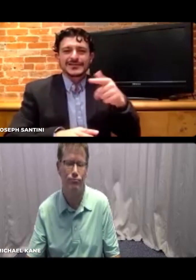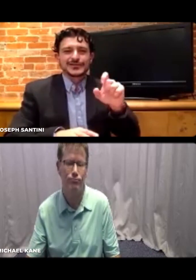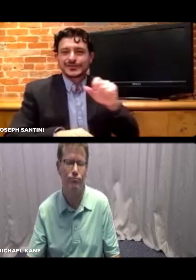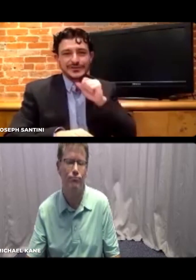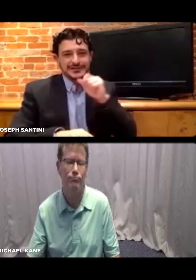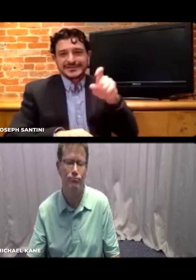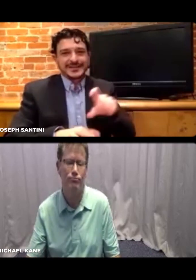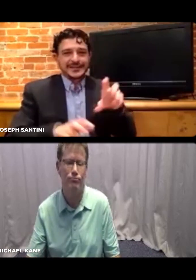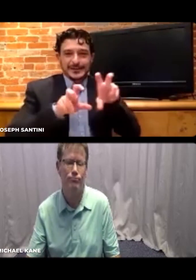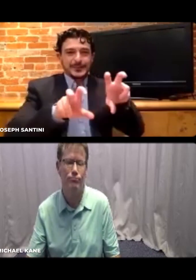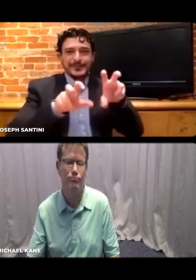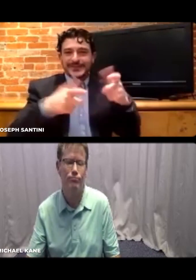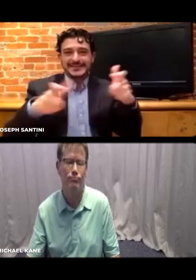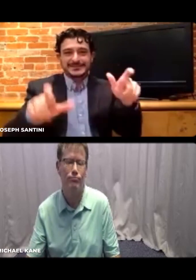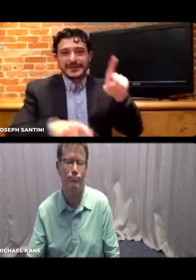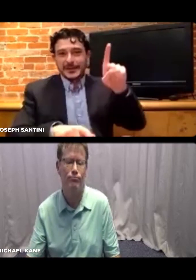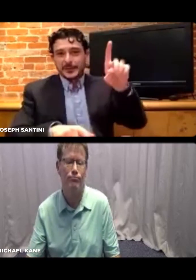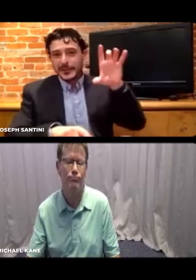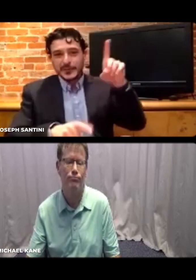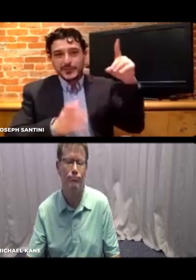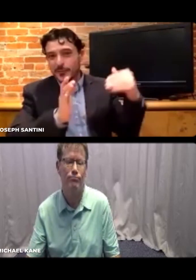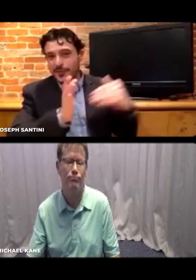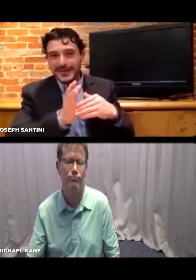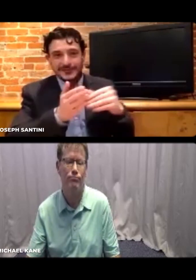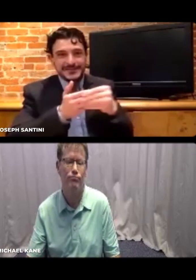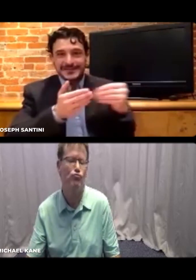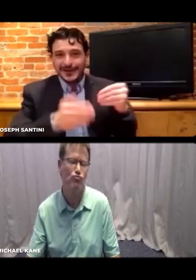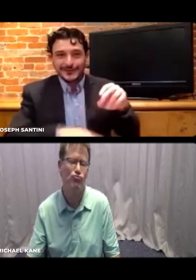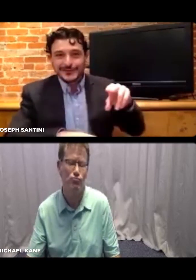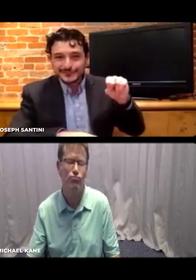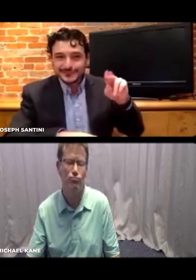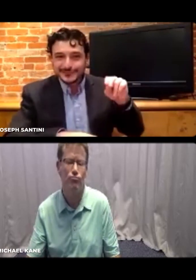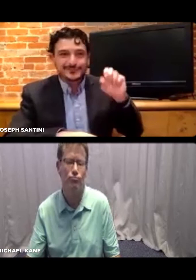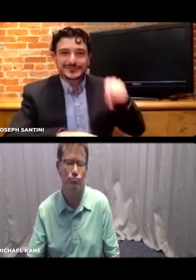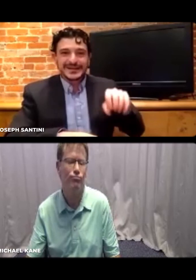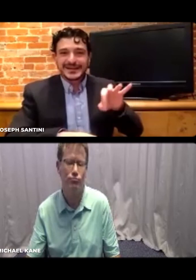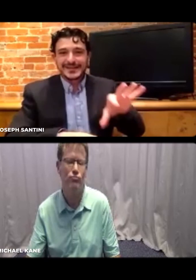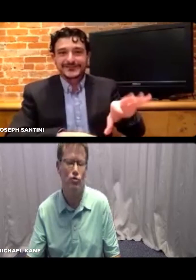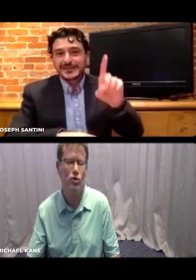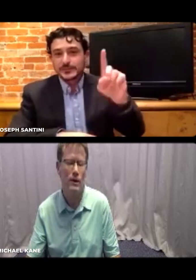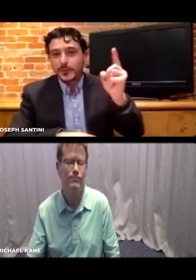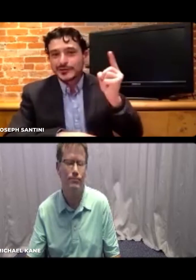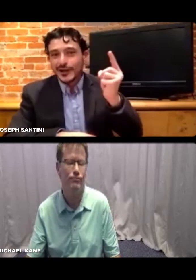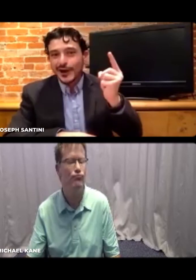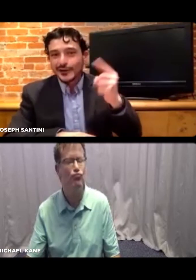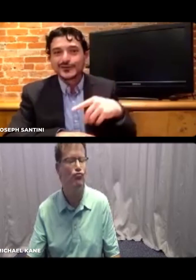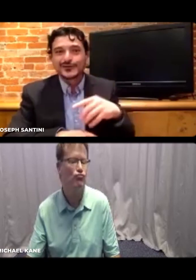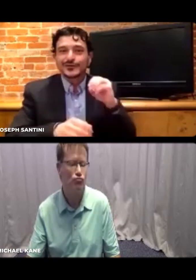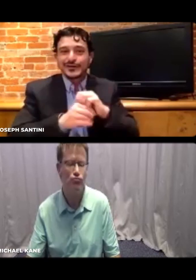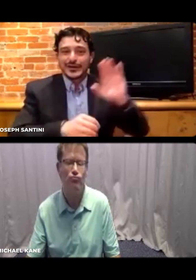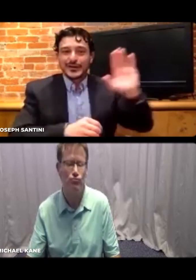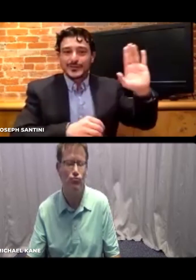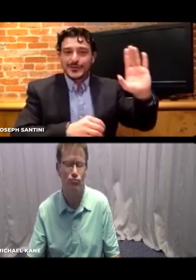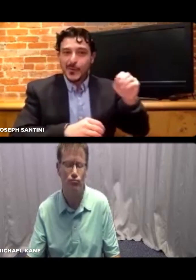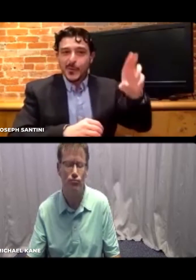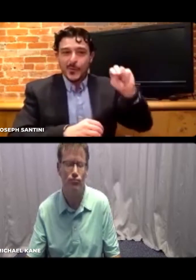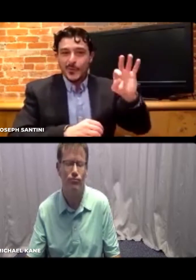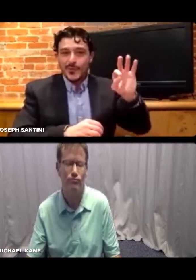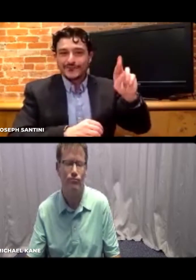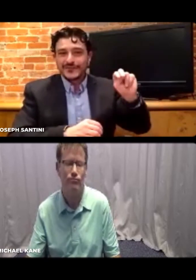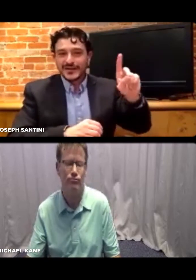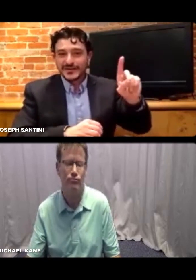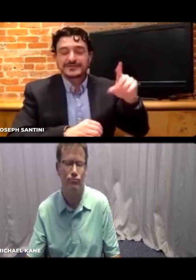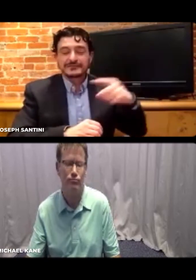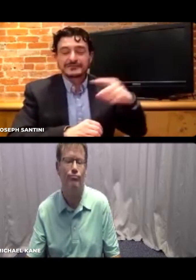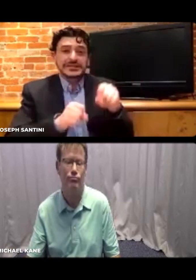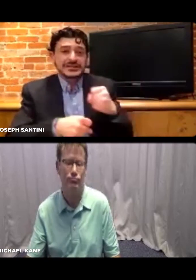need $100,000 or $1 million to invest. It allows you to start at even just $1. And they have their own funds. And